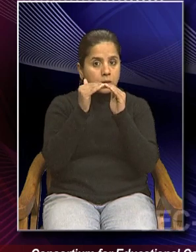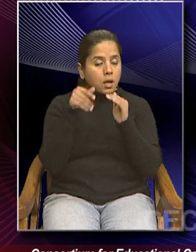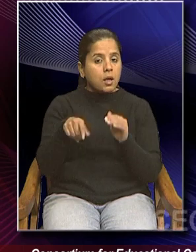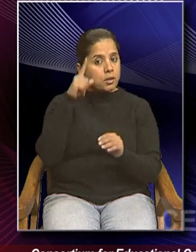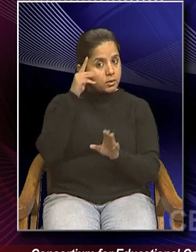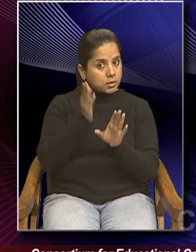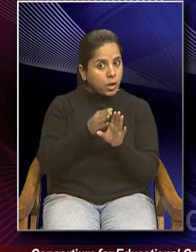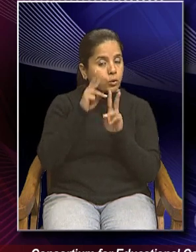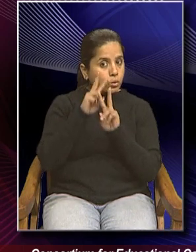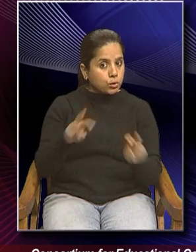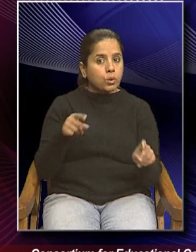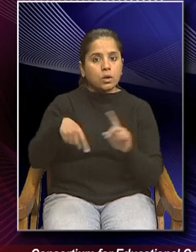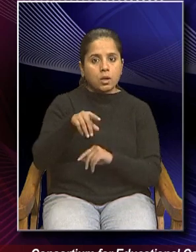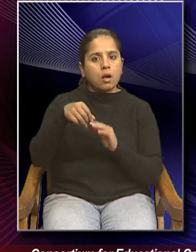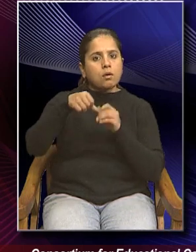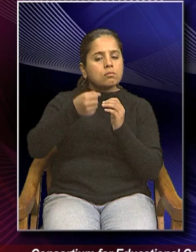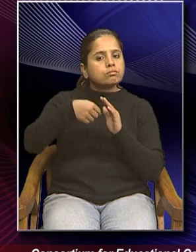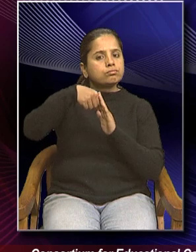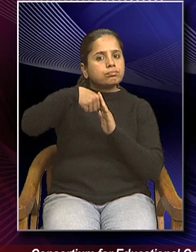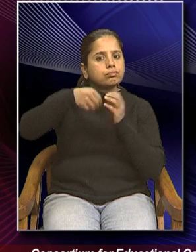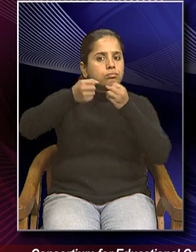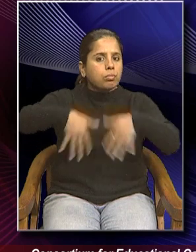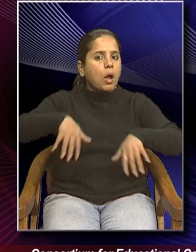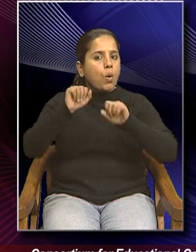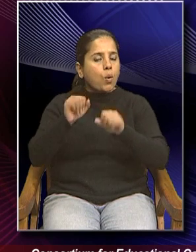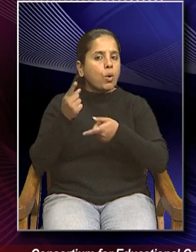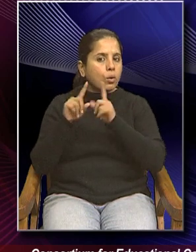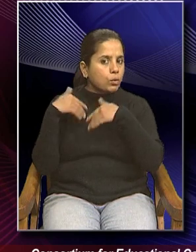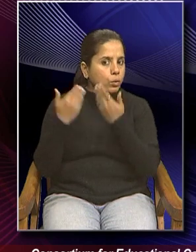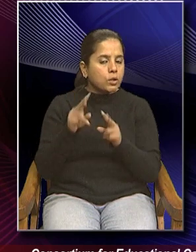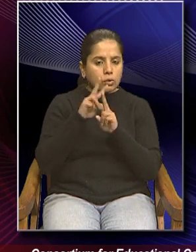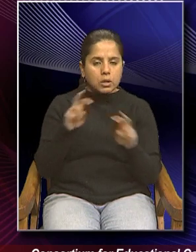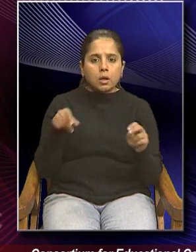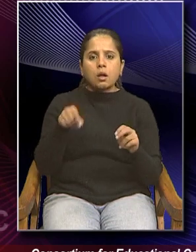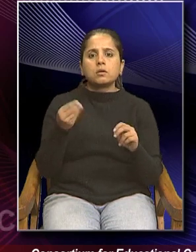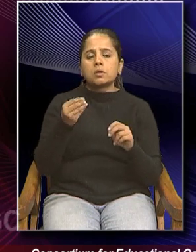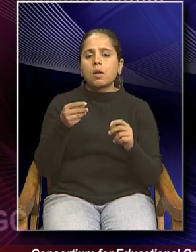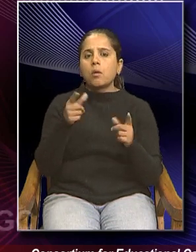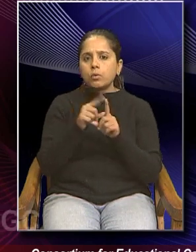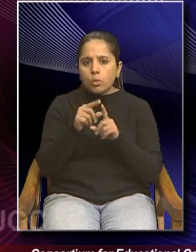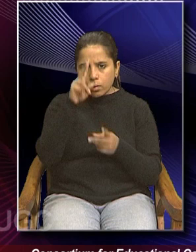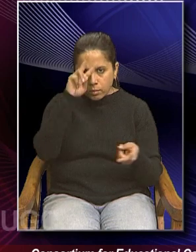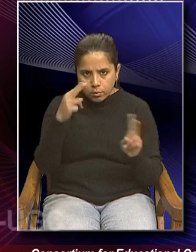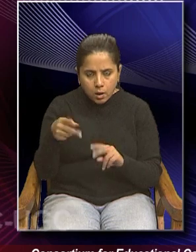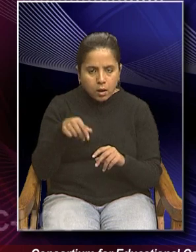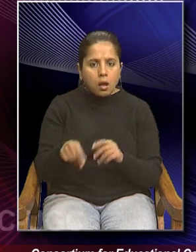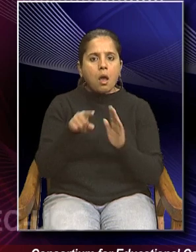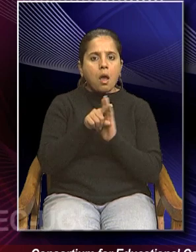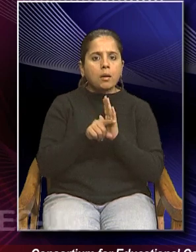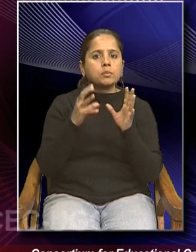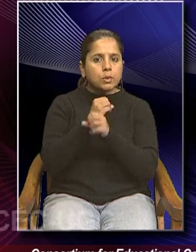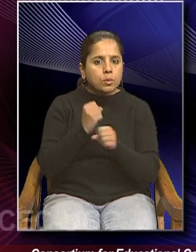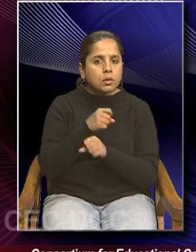psychological research have their roots in historical cases of research misconduct and ethical lapses that